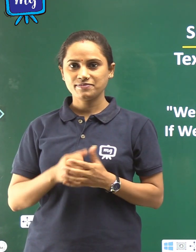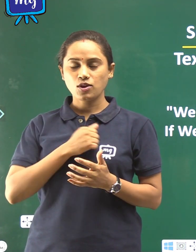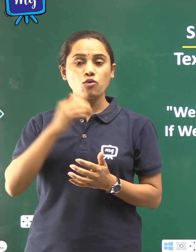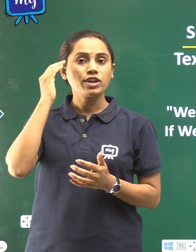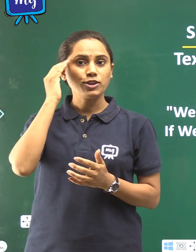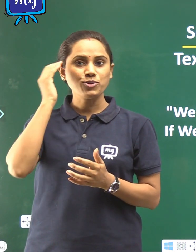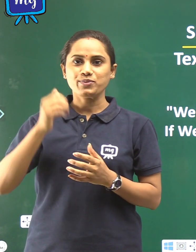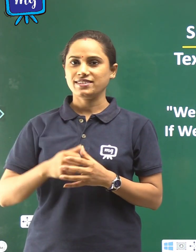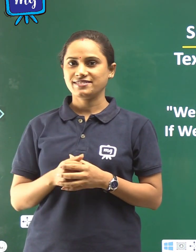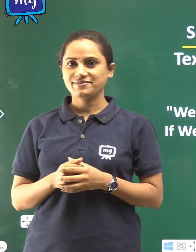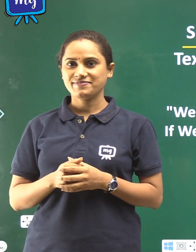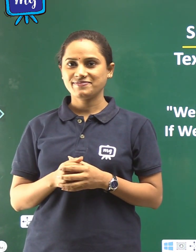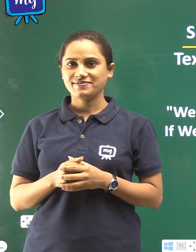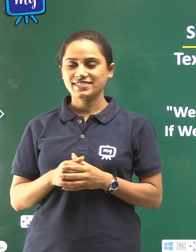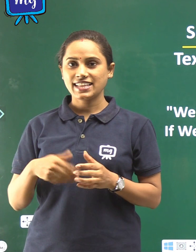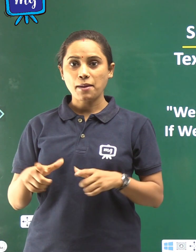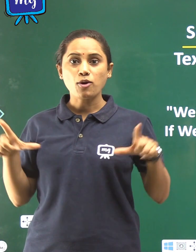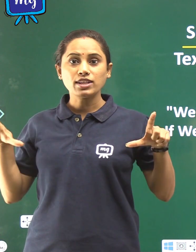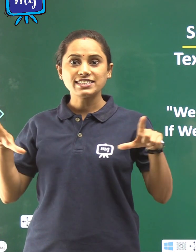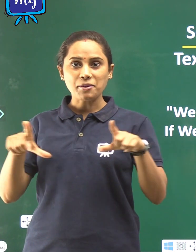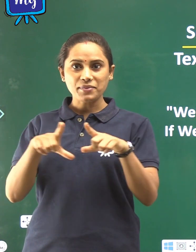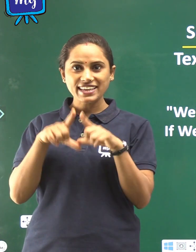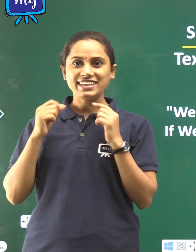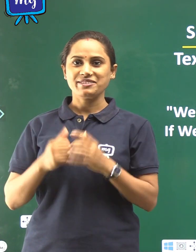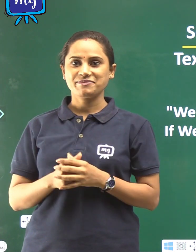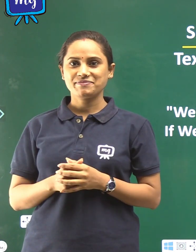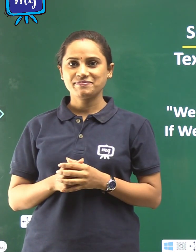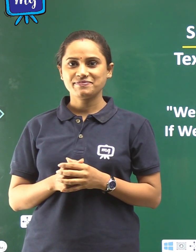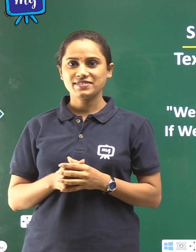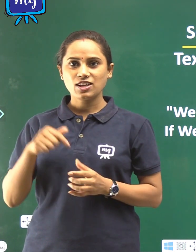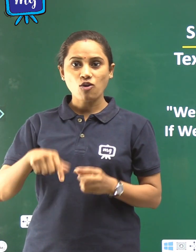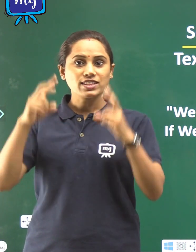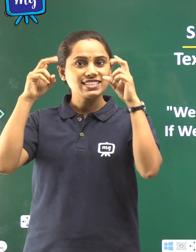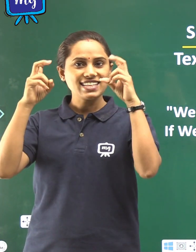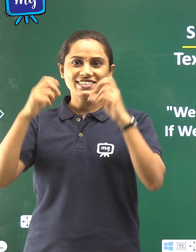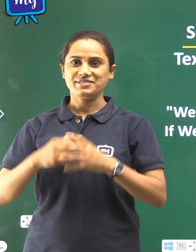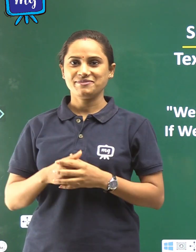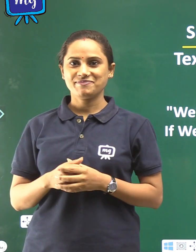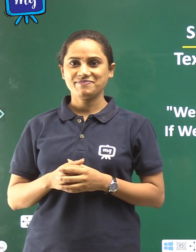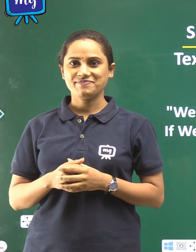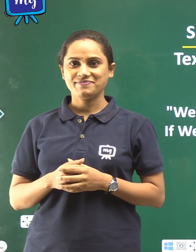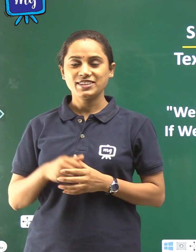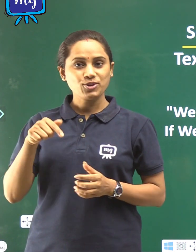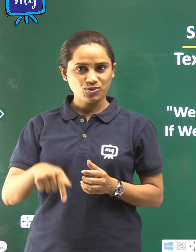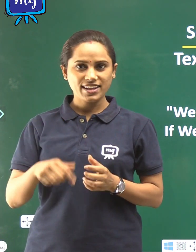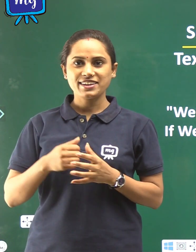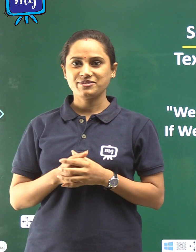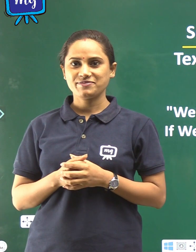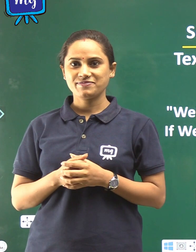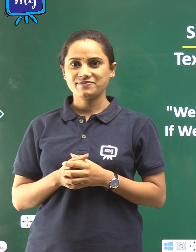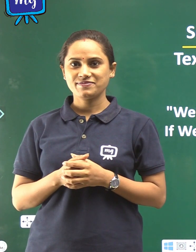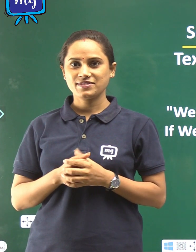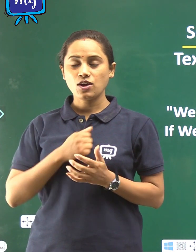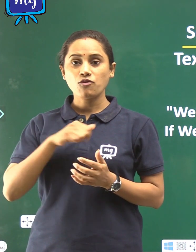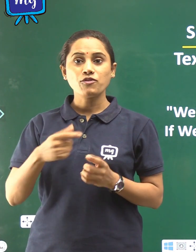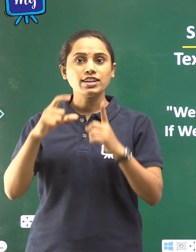we knew about the summary of this lesson. Today,